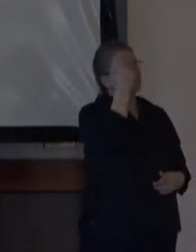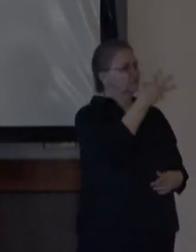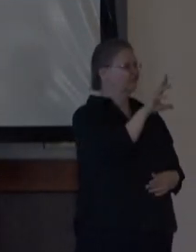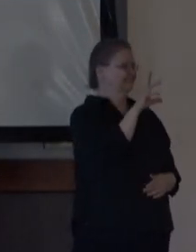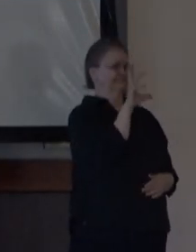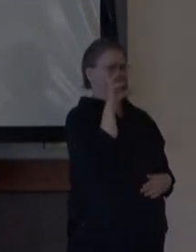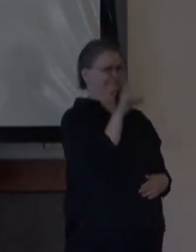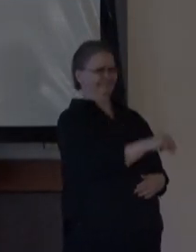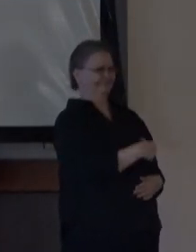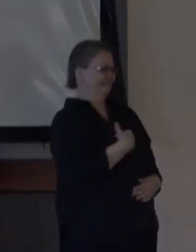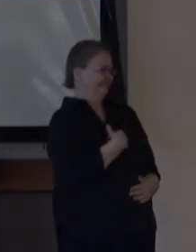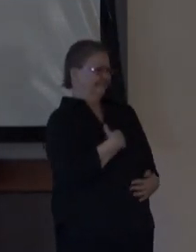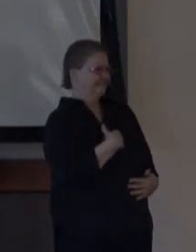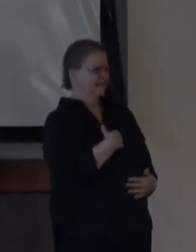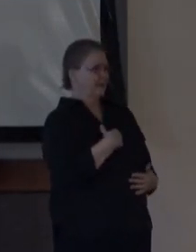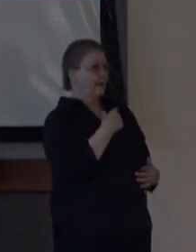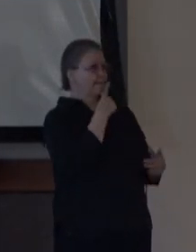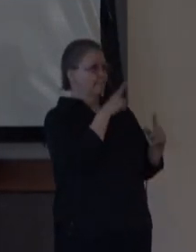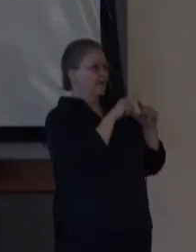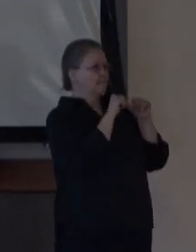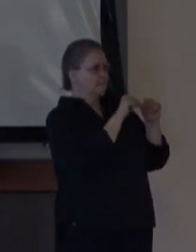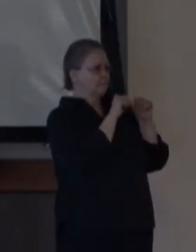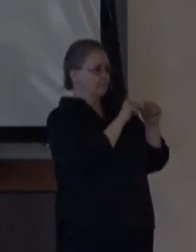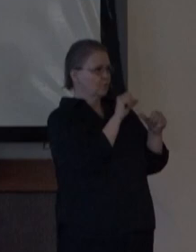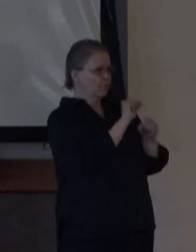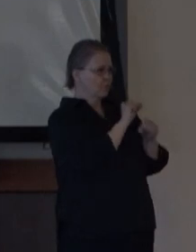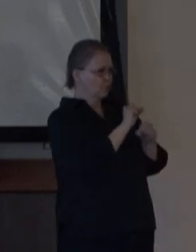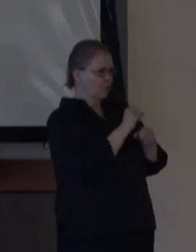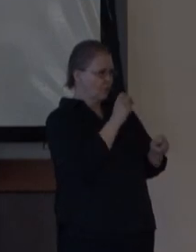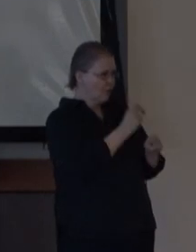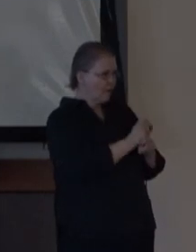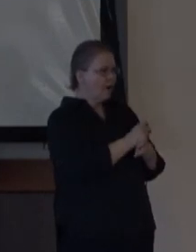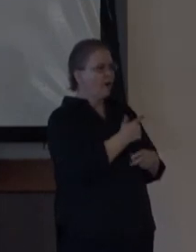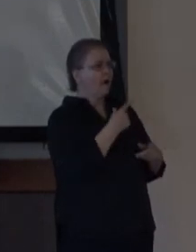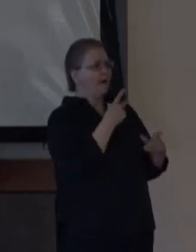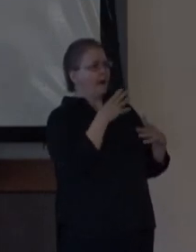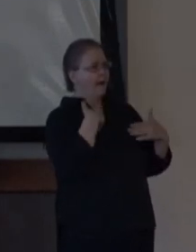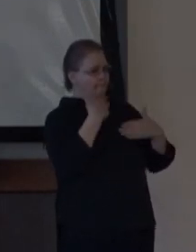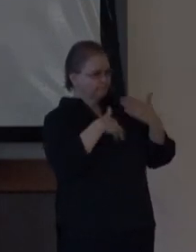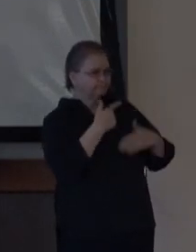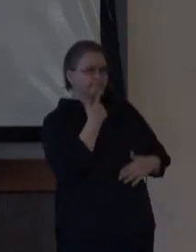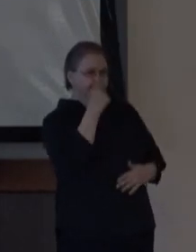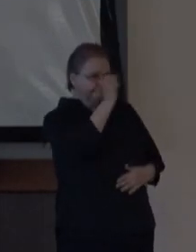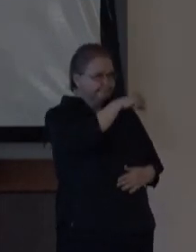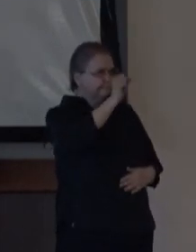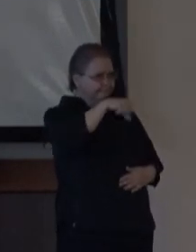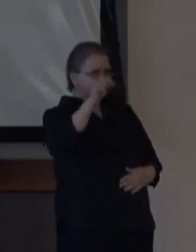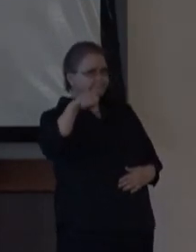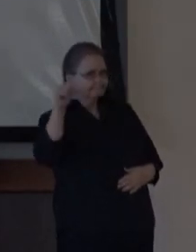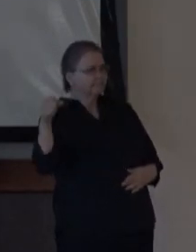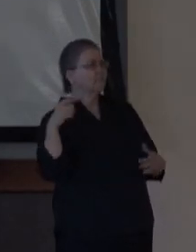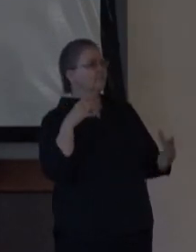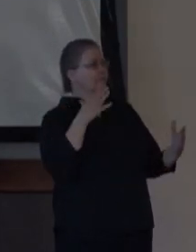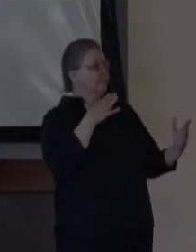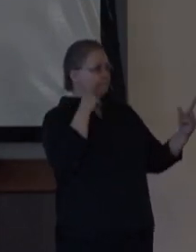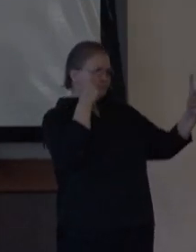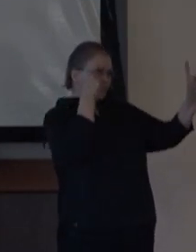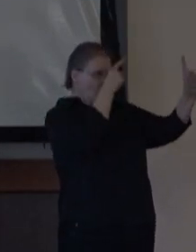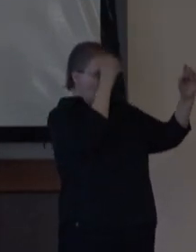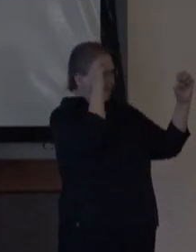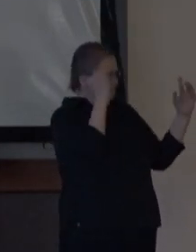I would have told you heck no. But because I kept working hard, because I kept saying yes, and because I did continue to pursue my